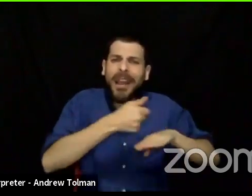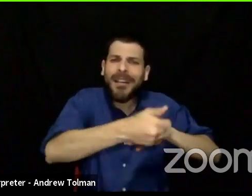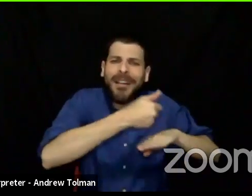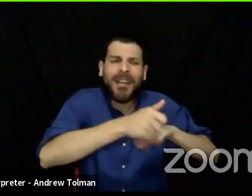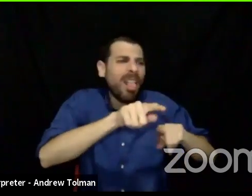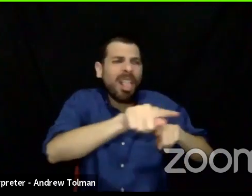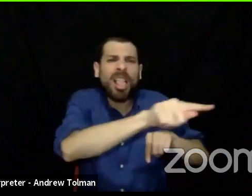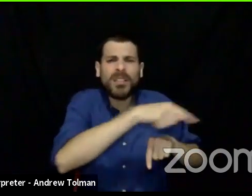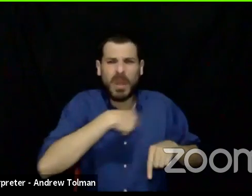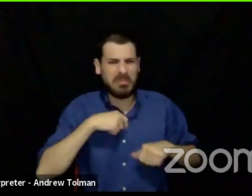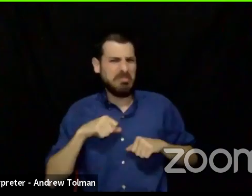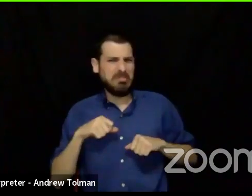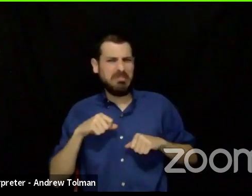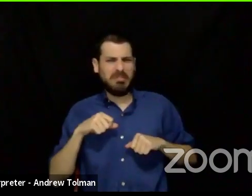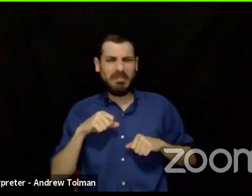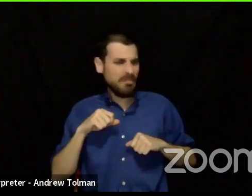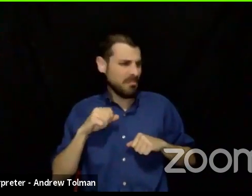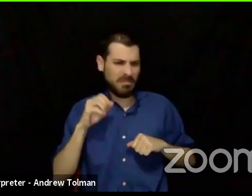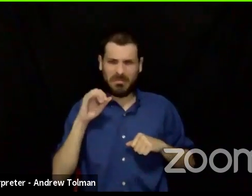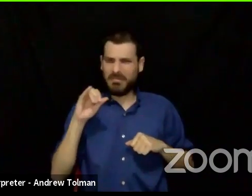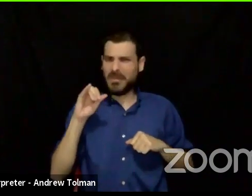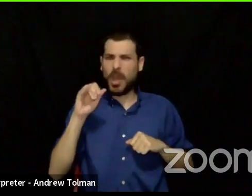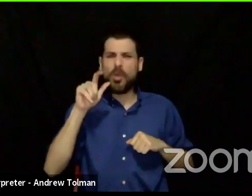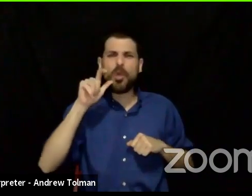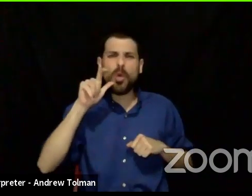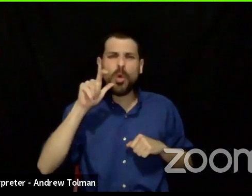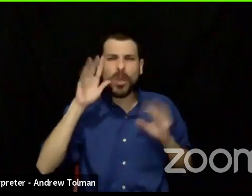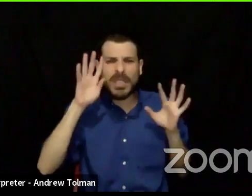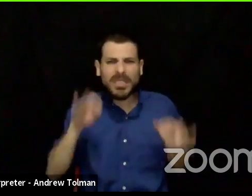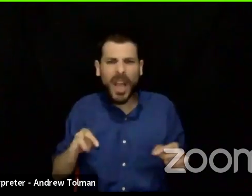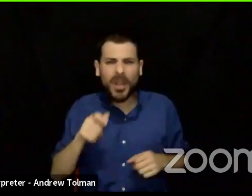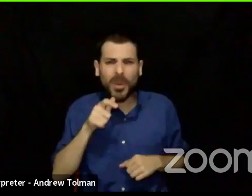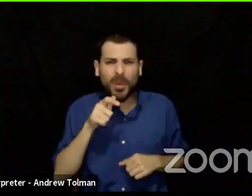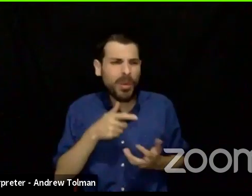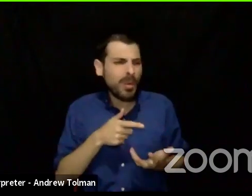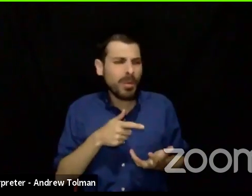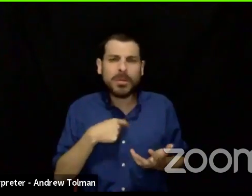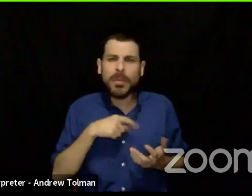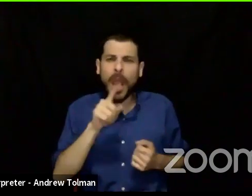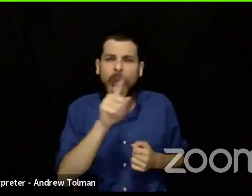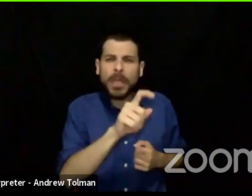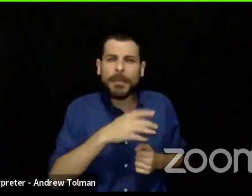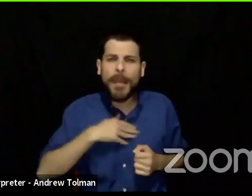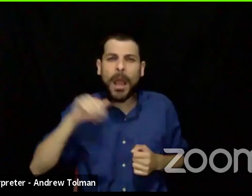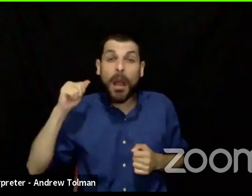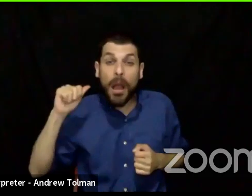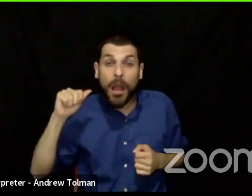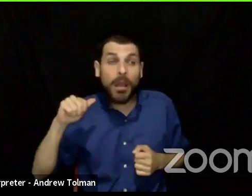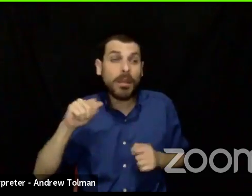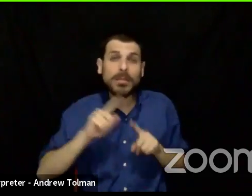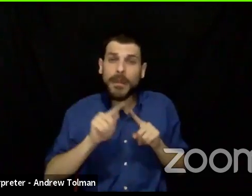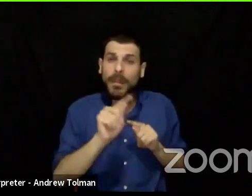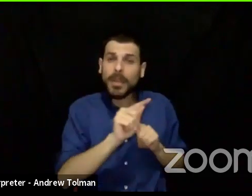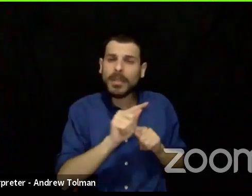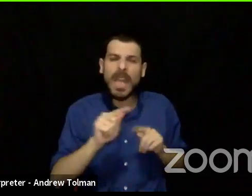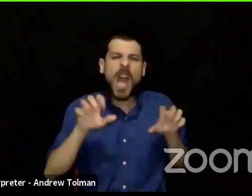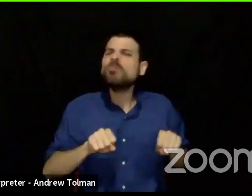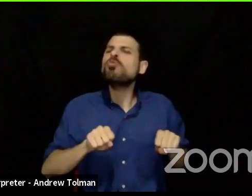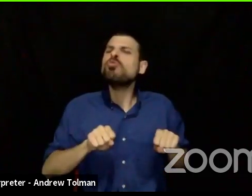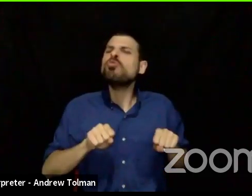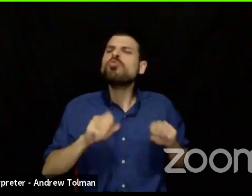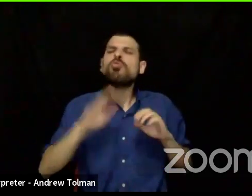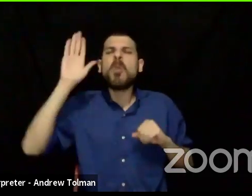who made these plans? Who came up with these choices? And when I talked to people like my Auntie Elnor and people that still own their homes, they were like,